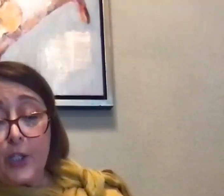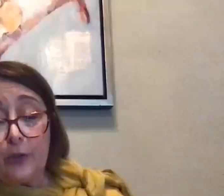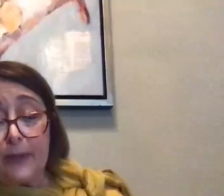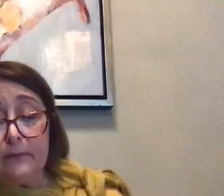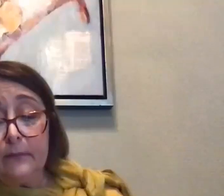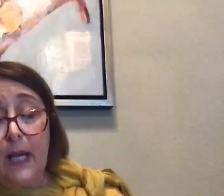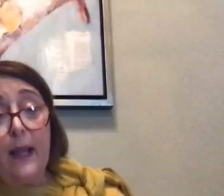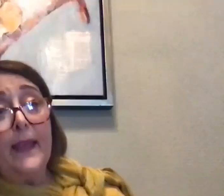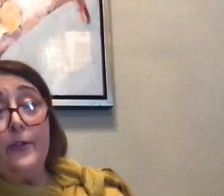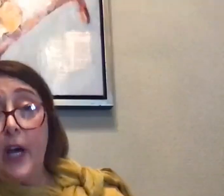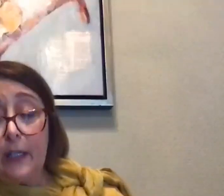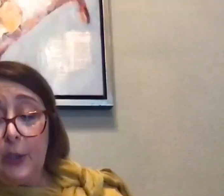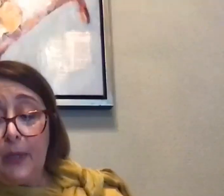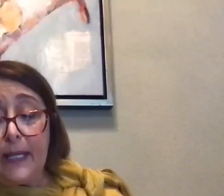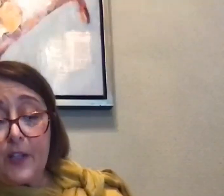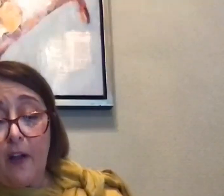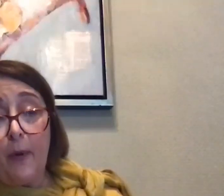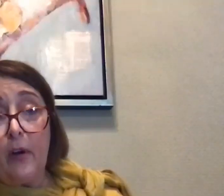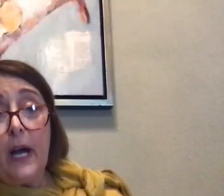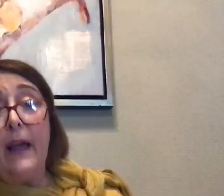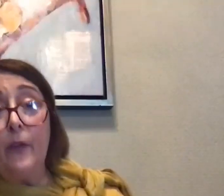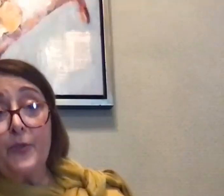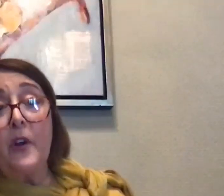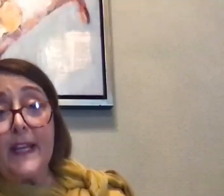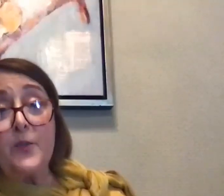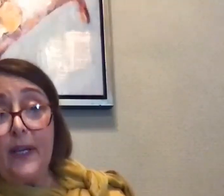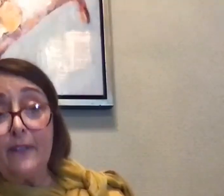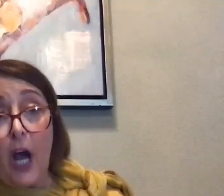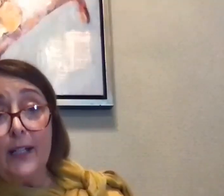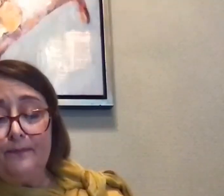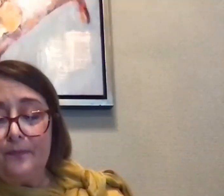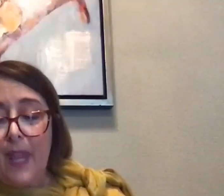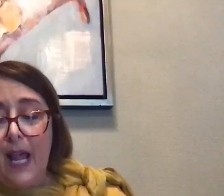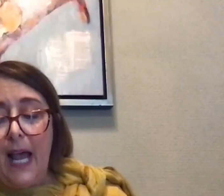your grandchildren. They do not include playing softball, and those are all things